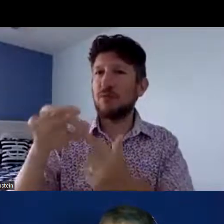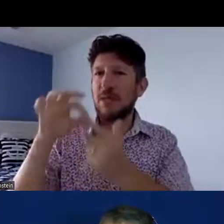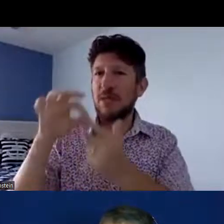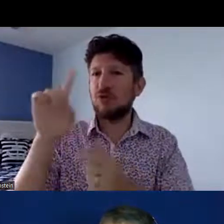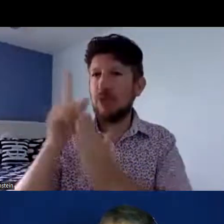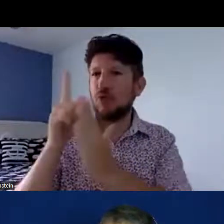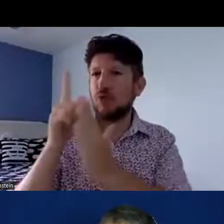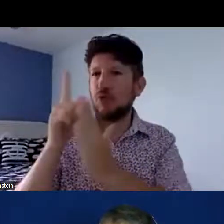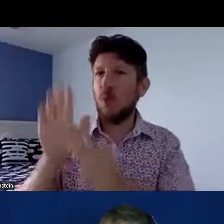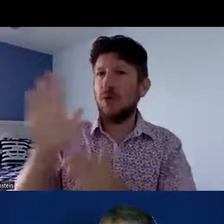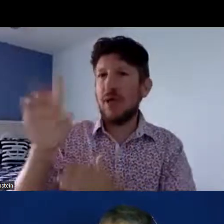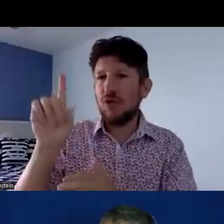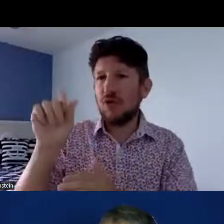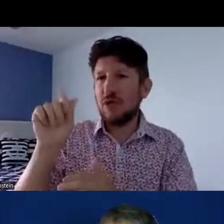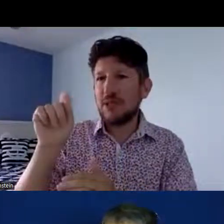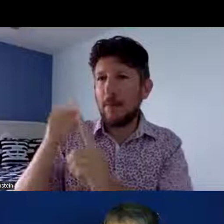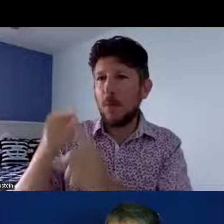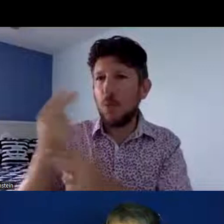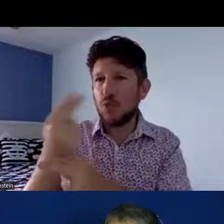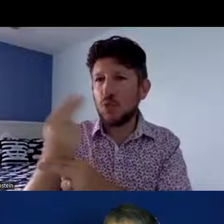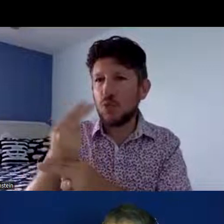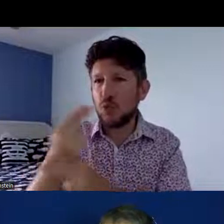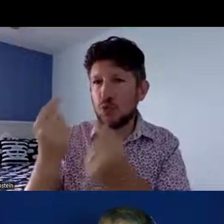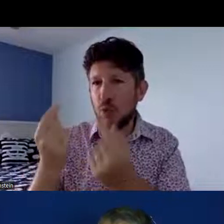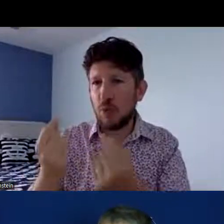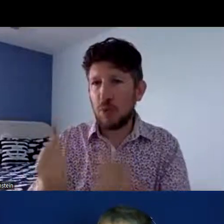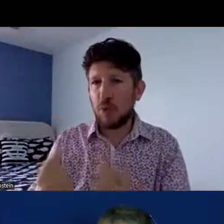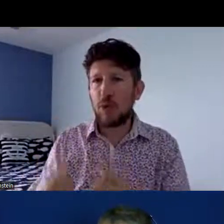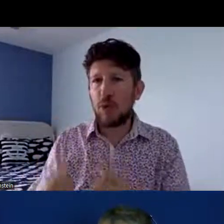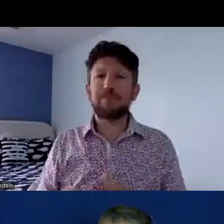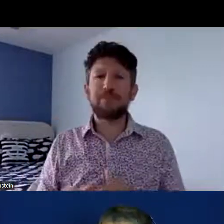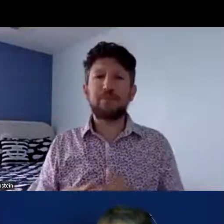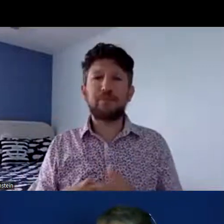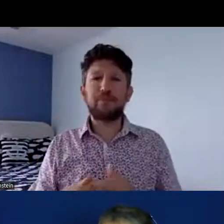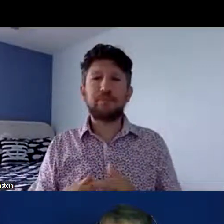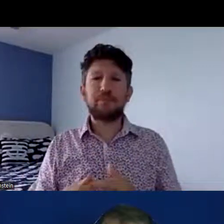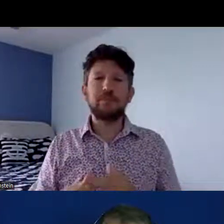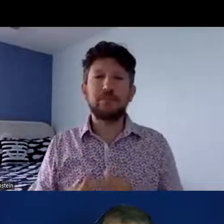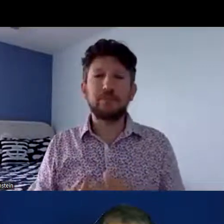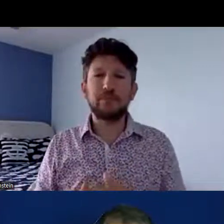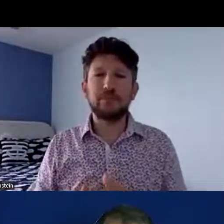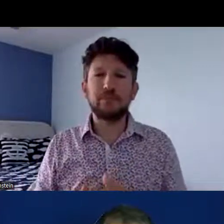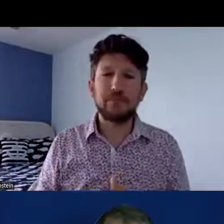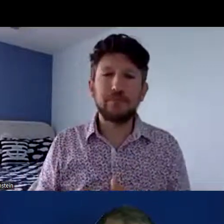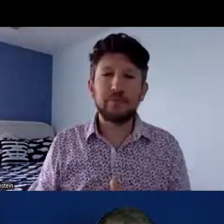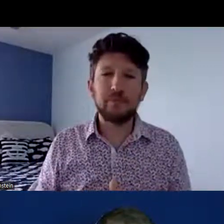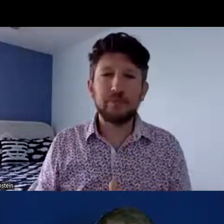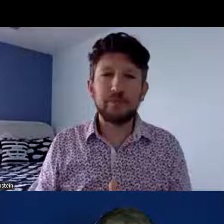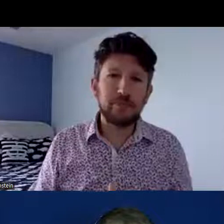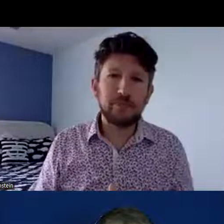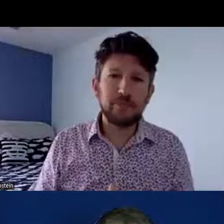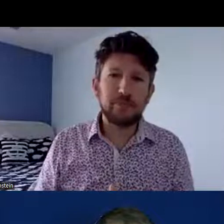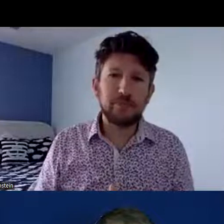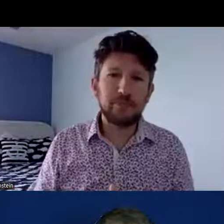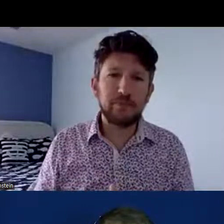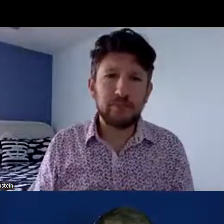eligible, and we have to abide by the law which tells us what we have to do.